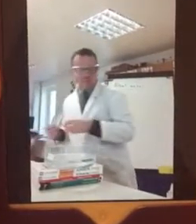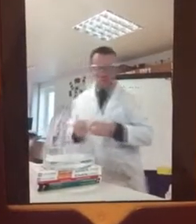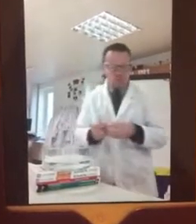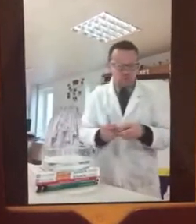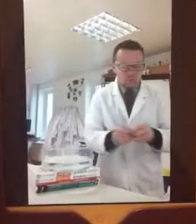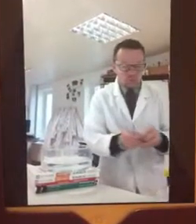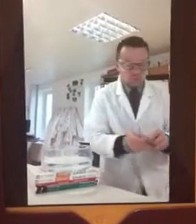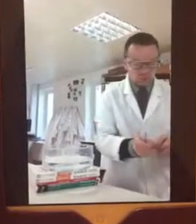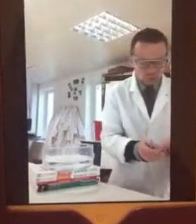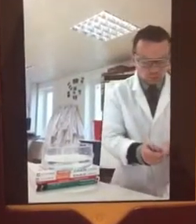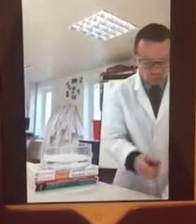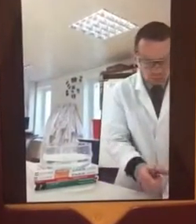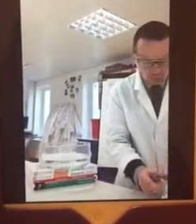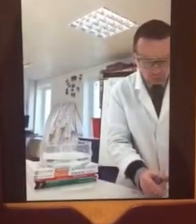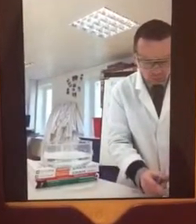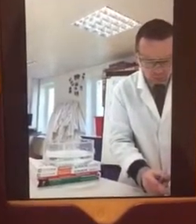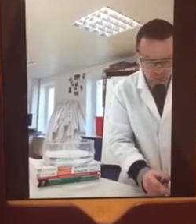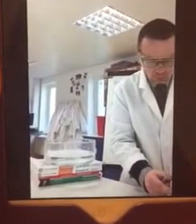And we'll get it out and have a little look at what it looks like.